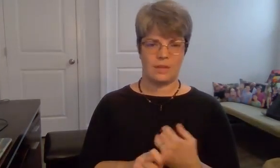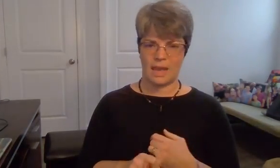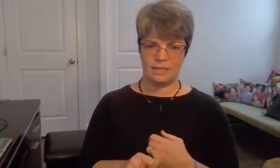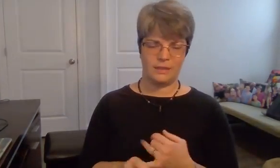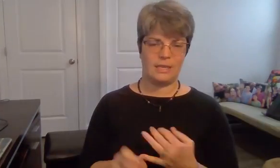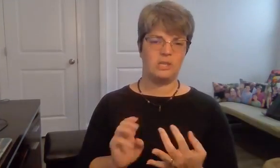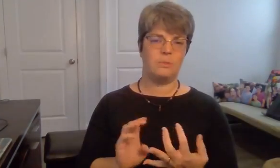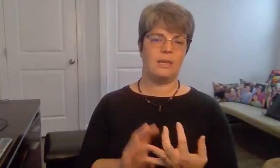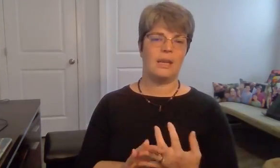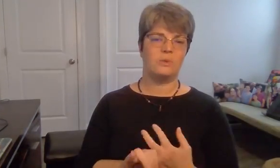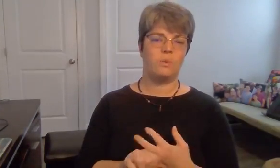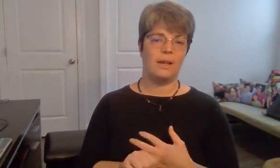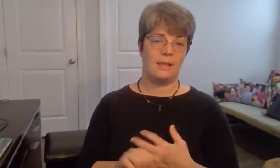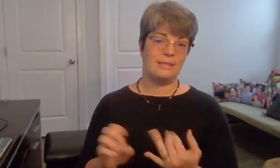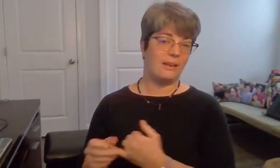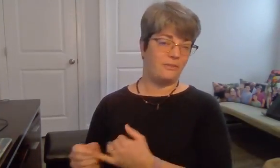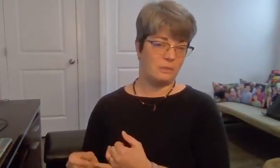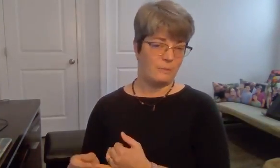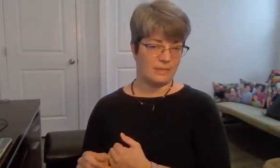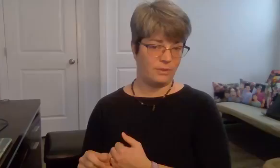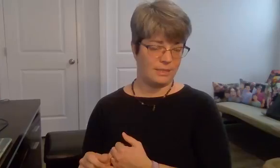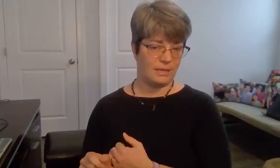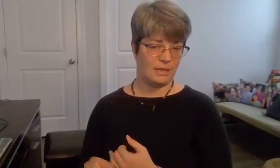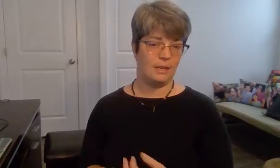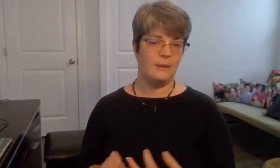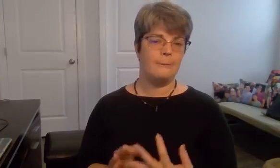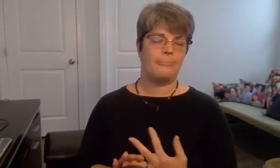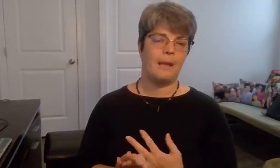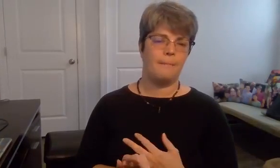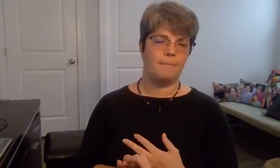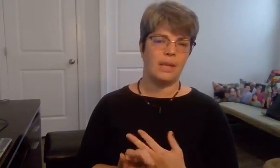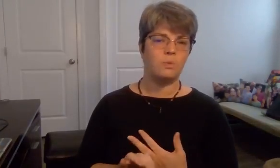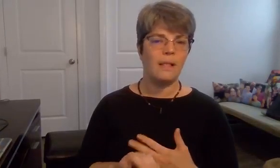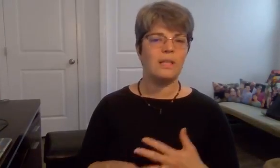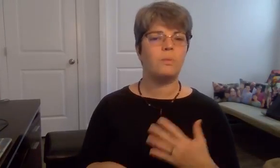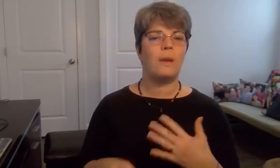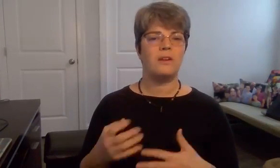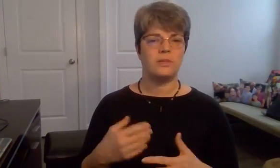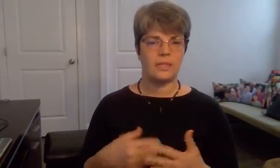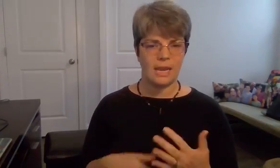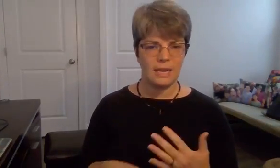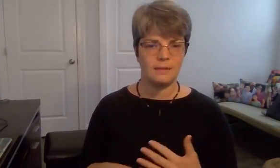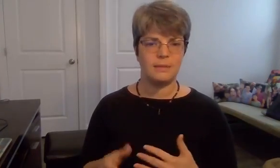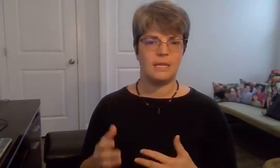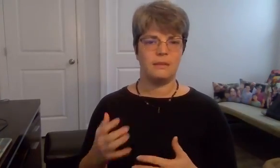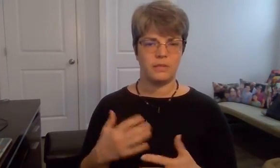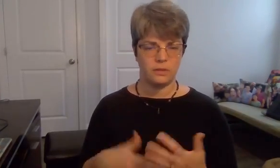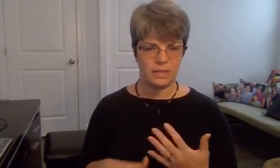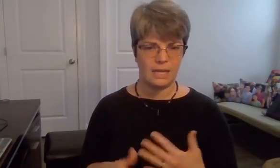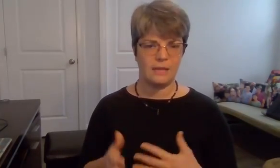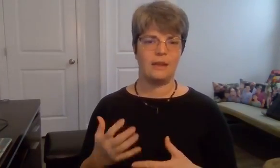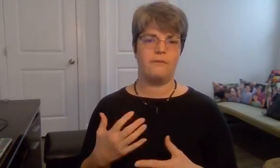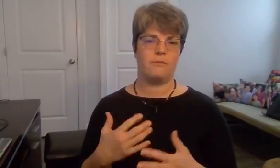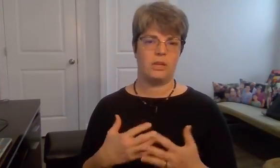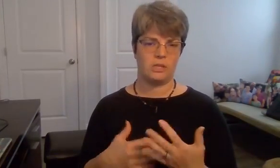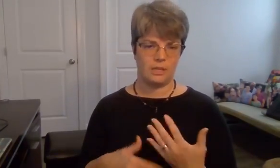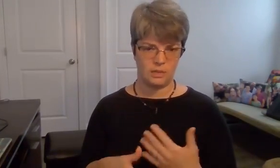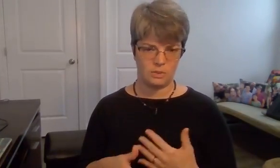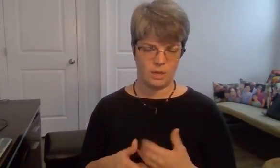active engagement as well, instead of just passive listening. As well as when they're signing themselves, they're taking that information in as well.